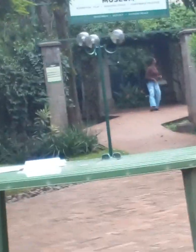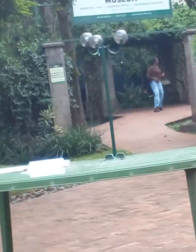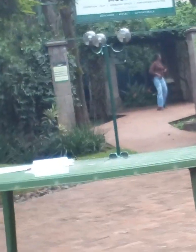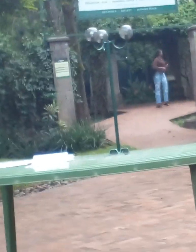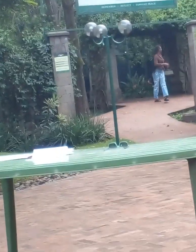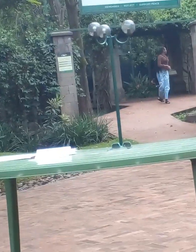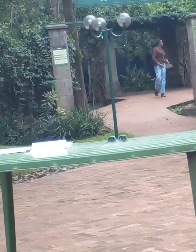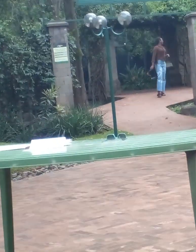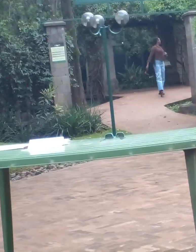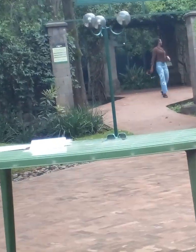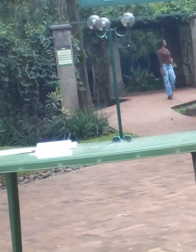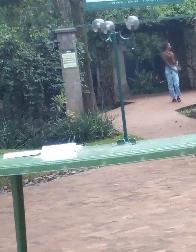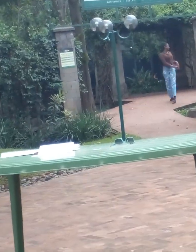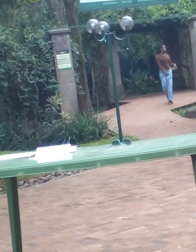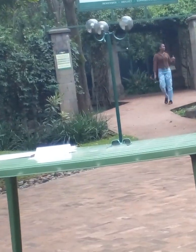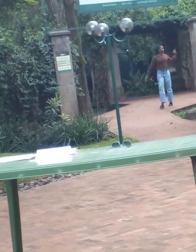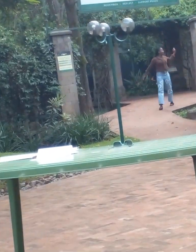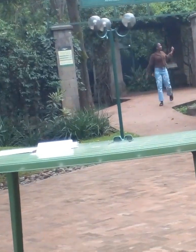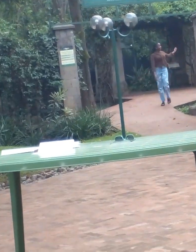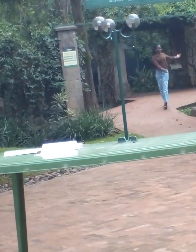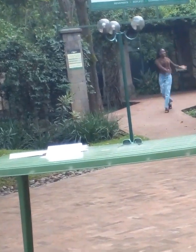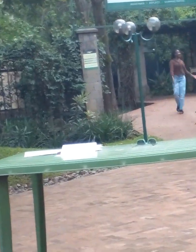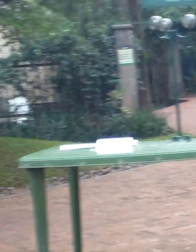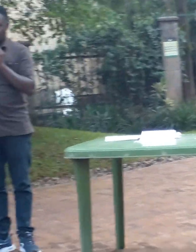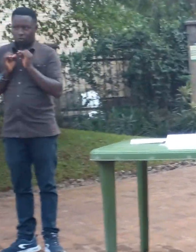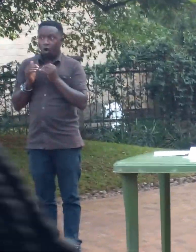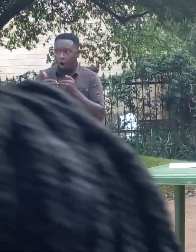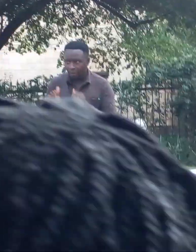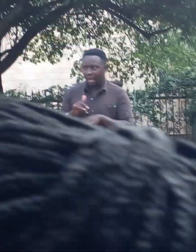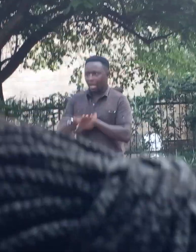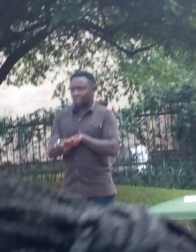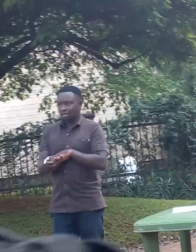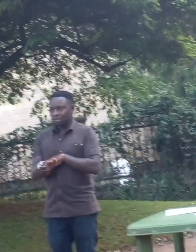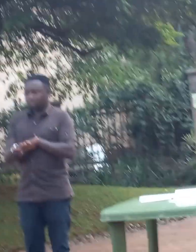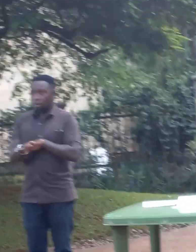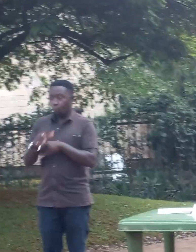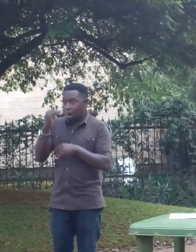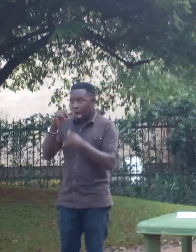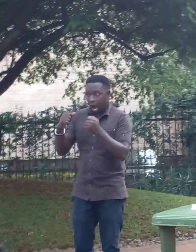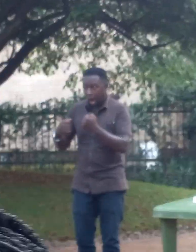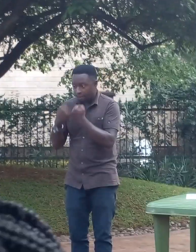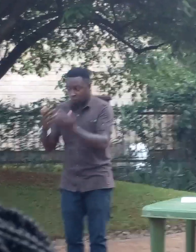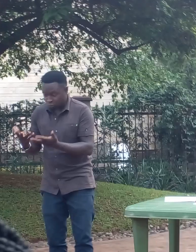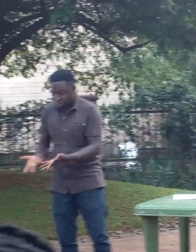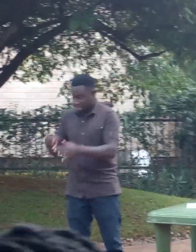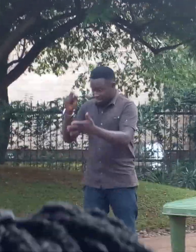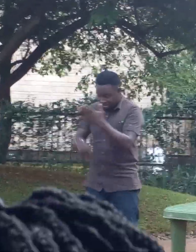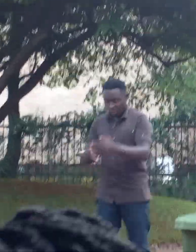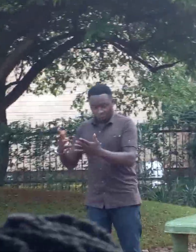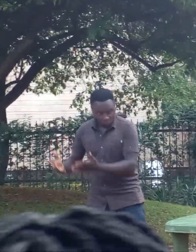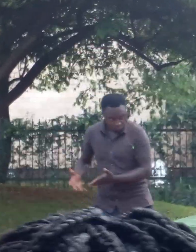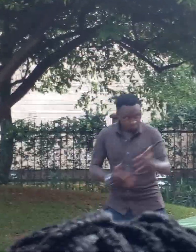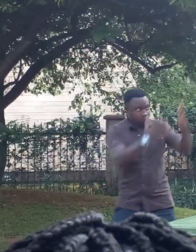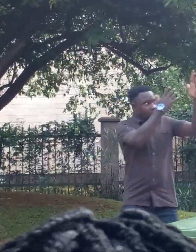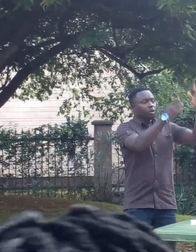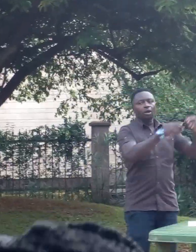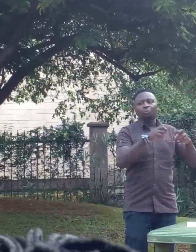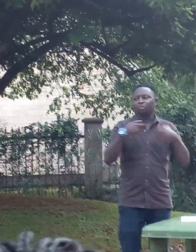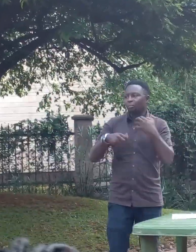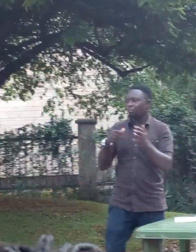please open up early. Don't keep it as a please. Open up early, because what happens there, we bring